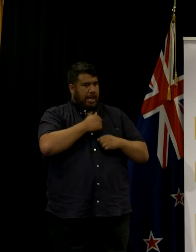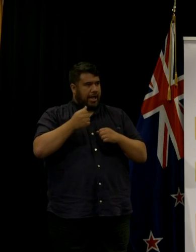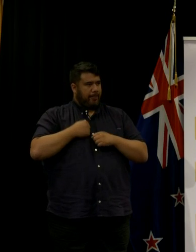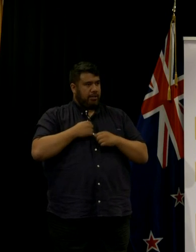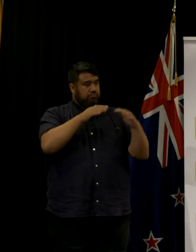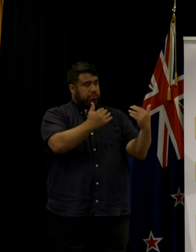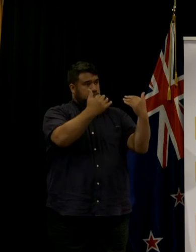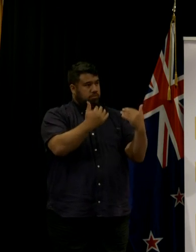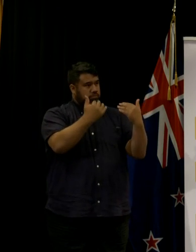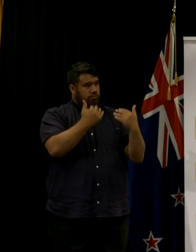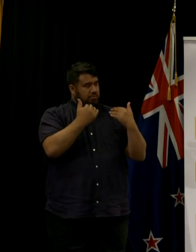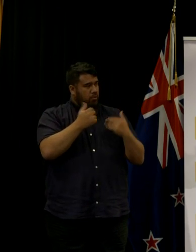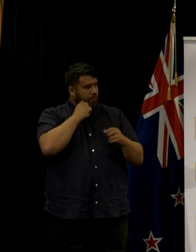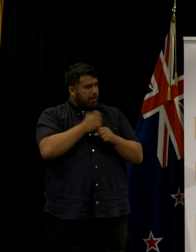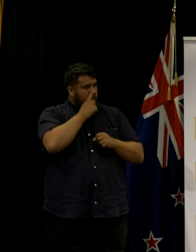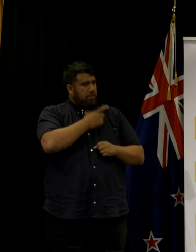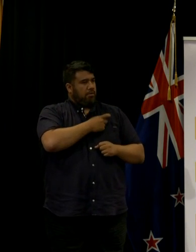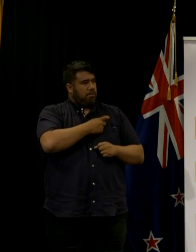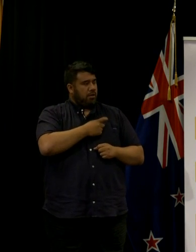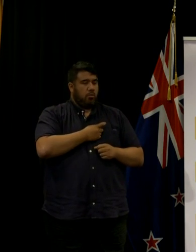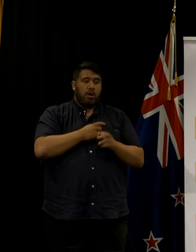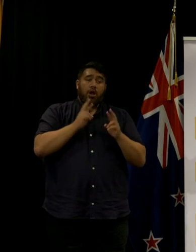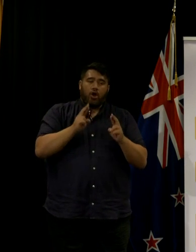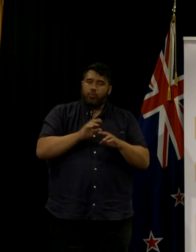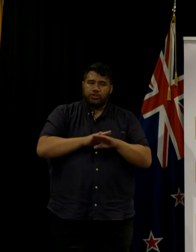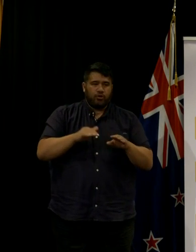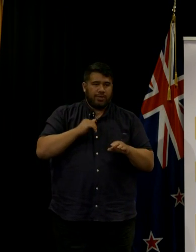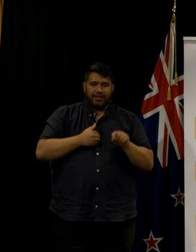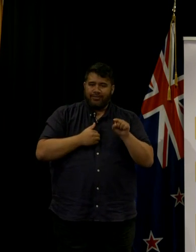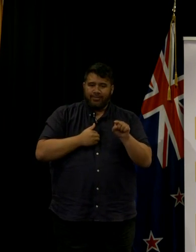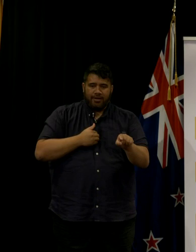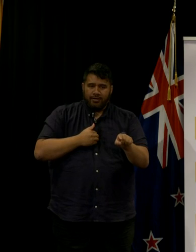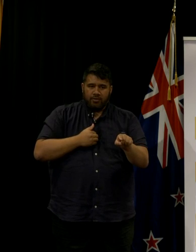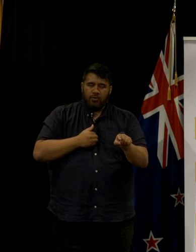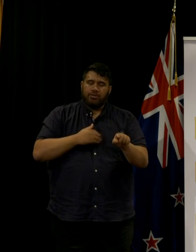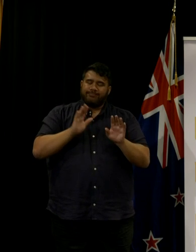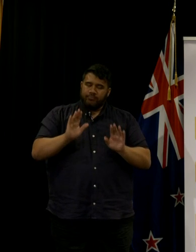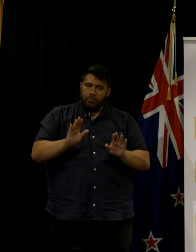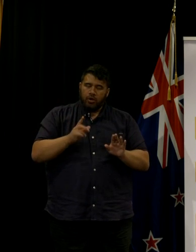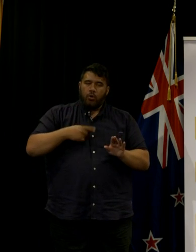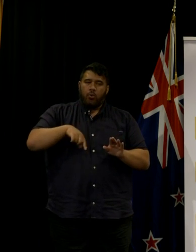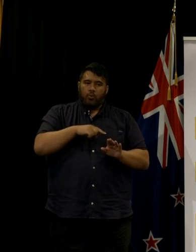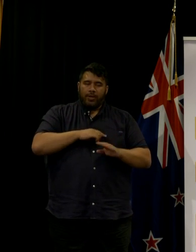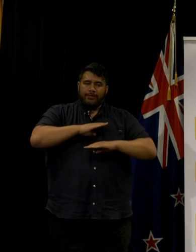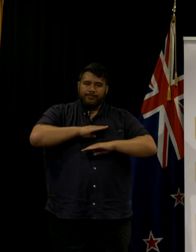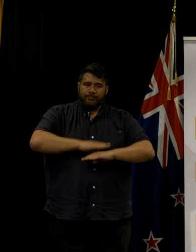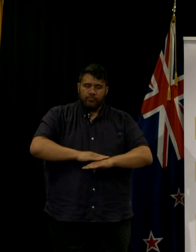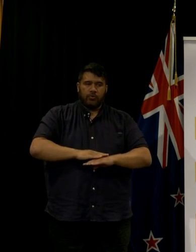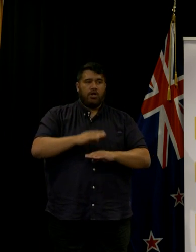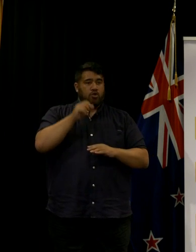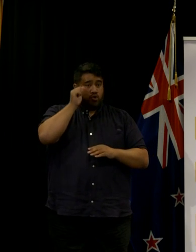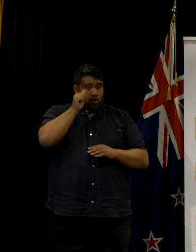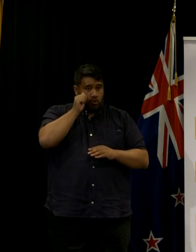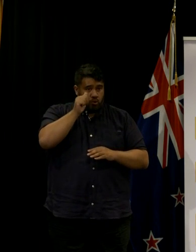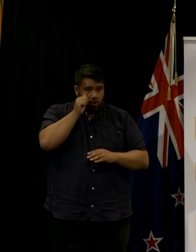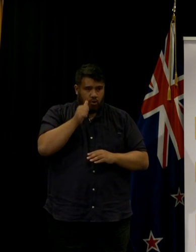that? So again, I'm hoping it's not going to be necessary. You know, we're going with the basis that this is actually a set of